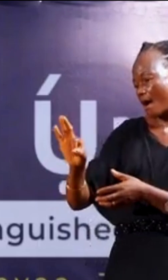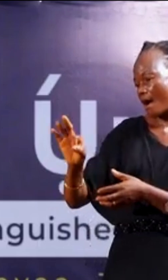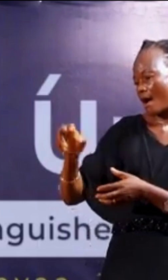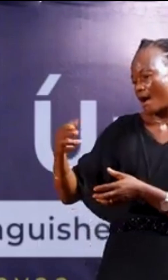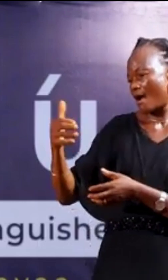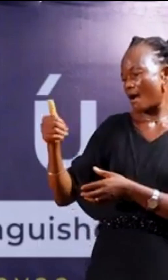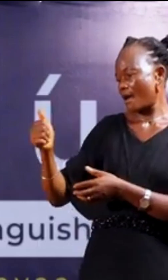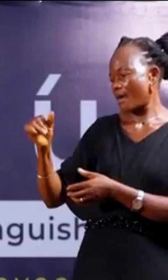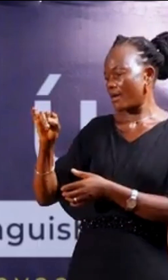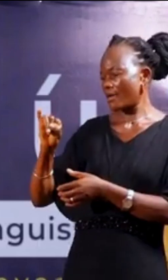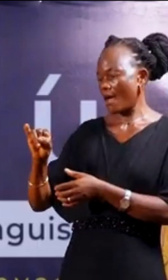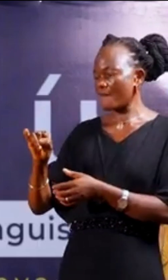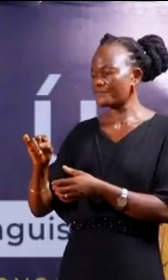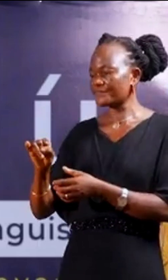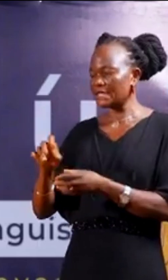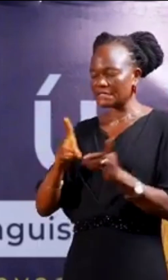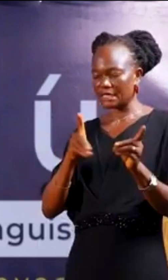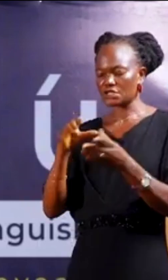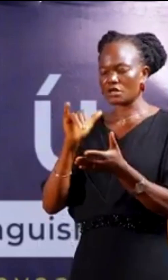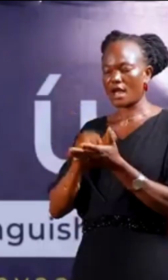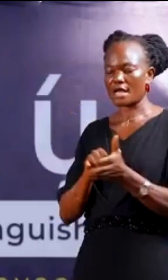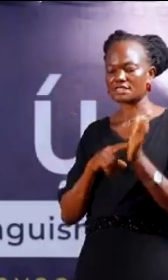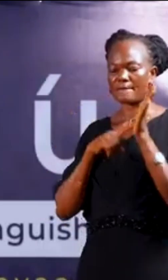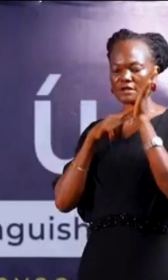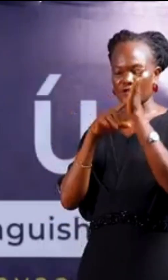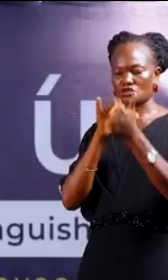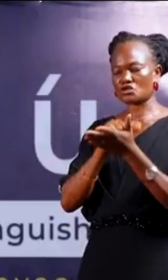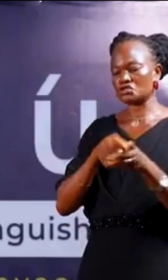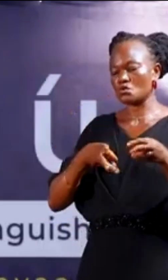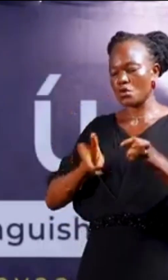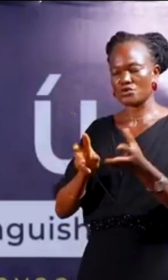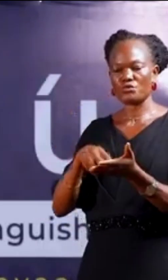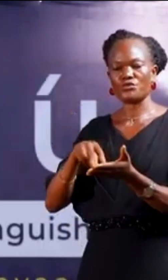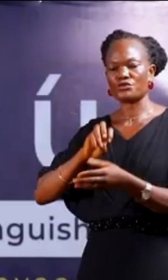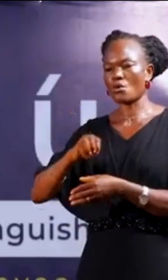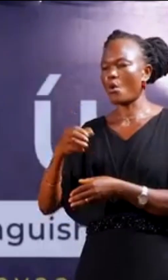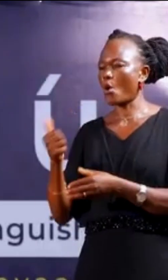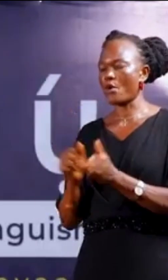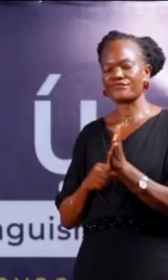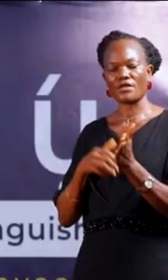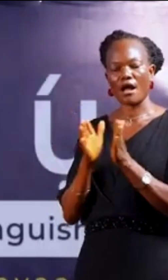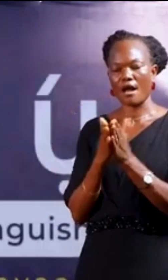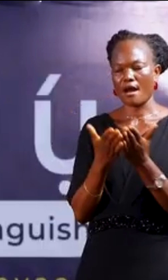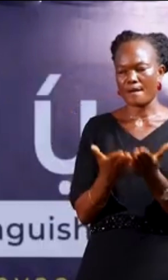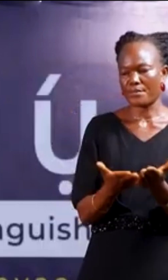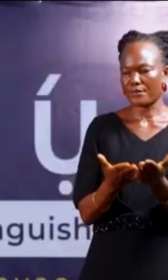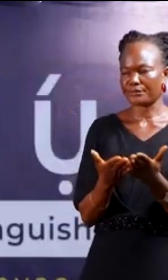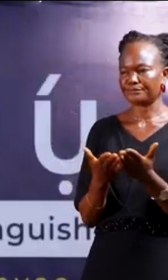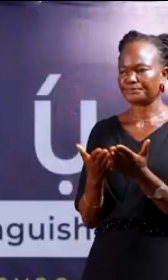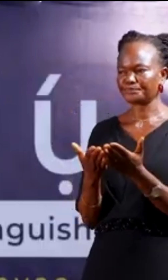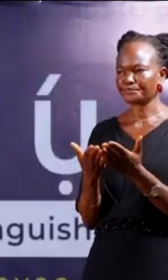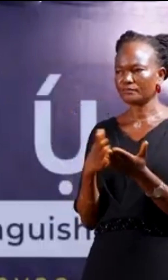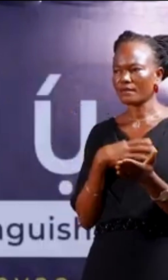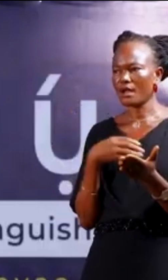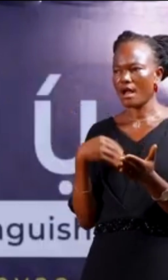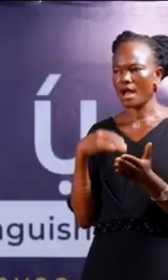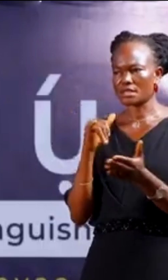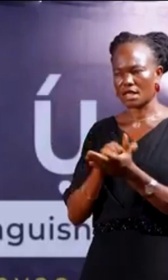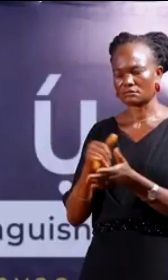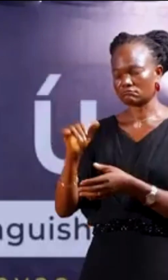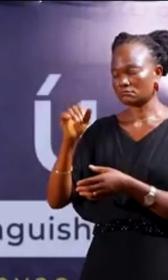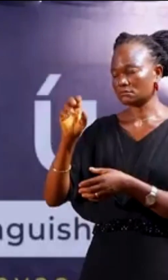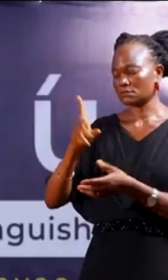manifesto, just as you will read every other manifesto, or the Arusha Declaration in